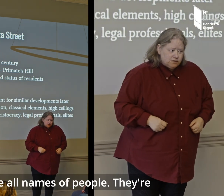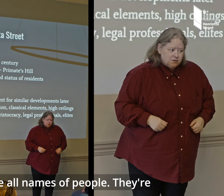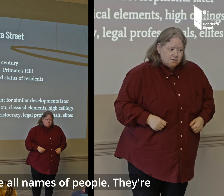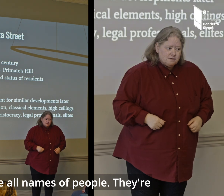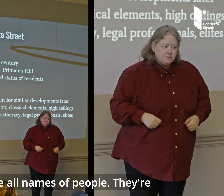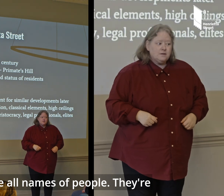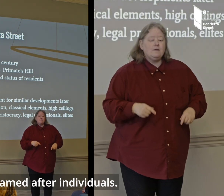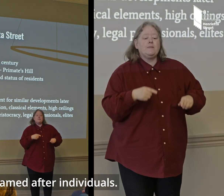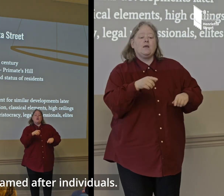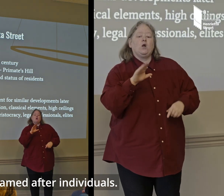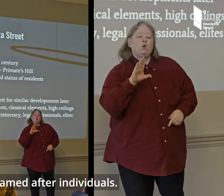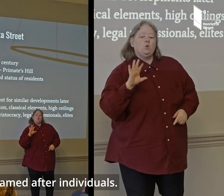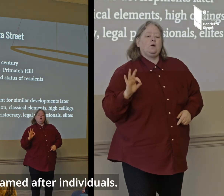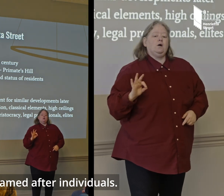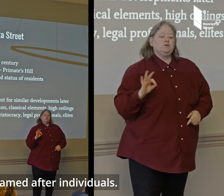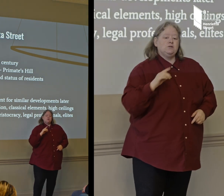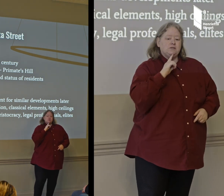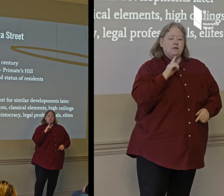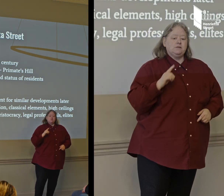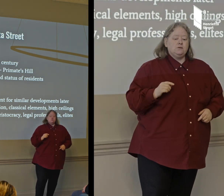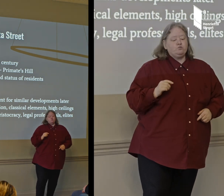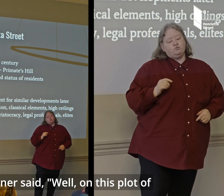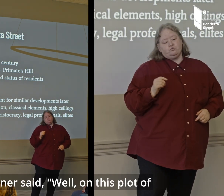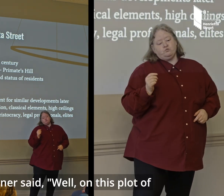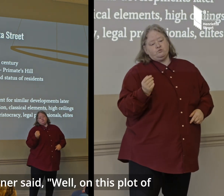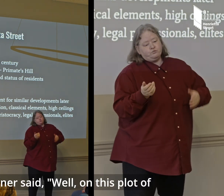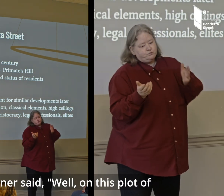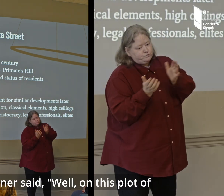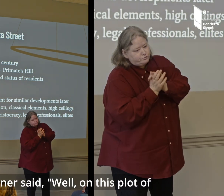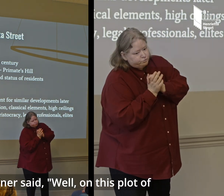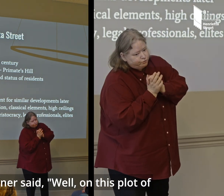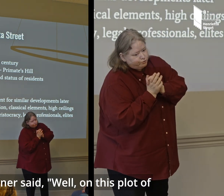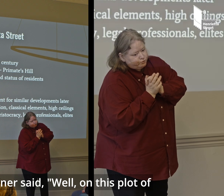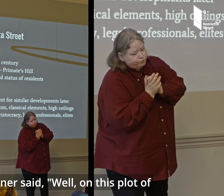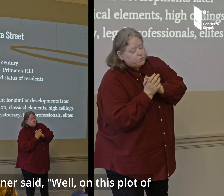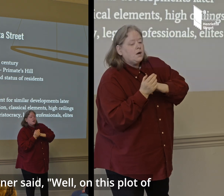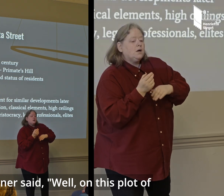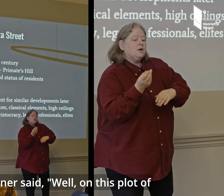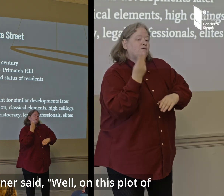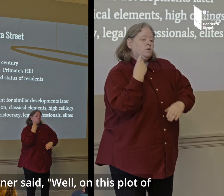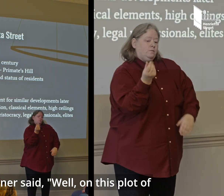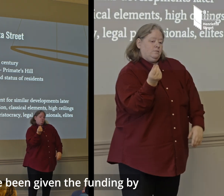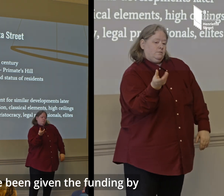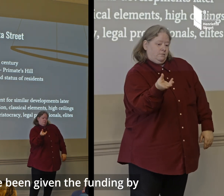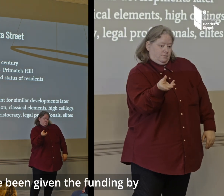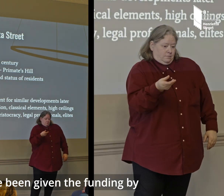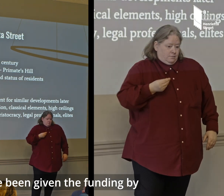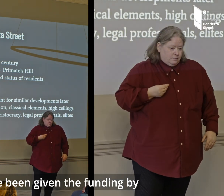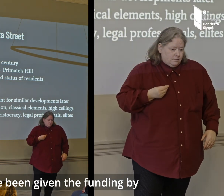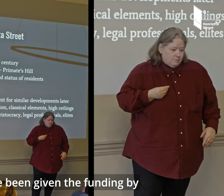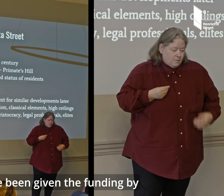names of people. They're all named after individuals. Luke Gardner said, well, on this plot of